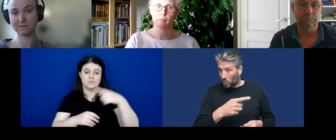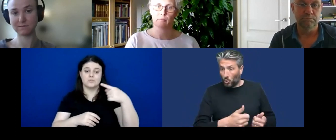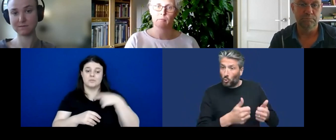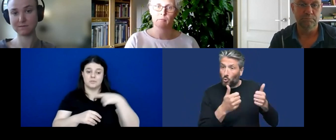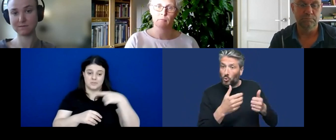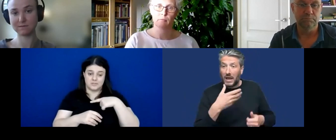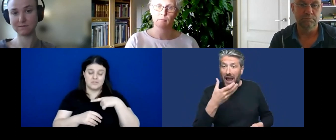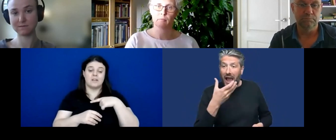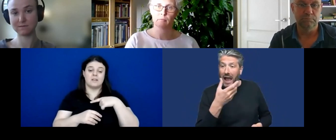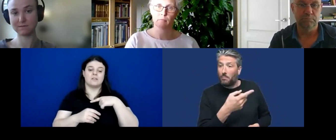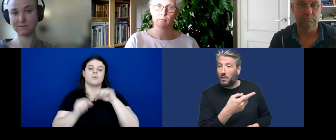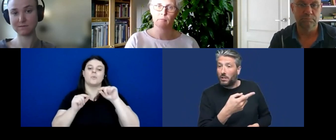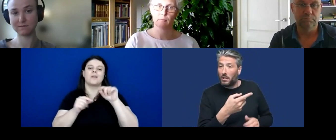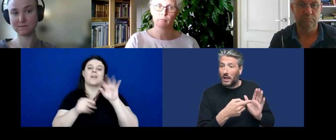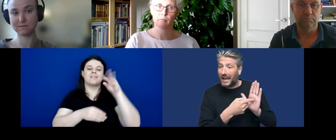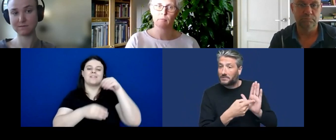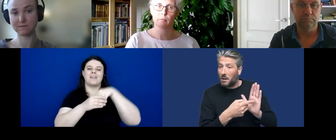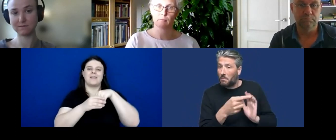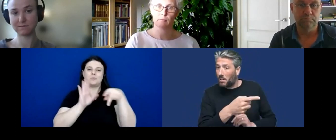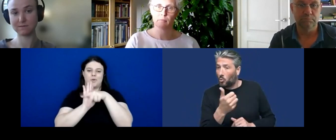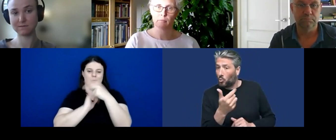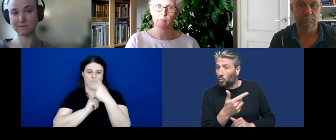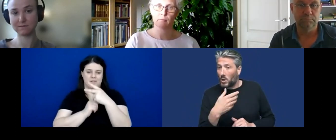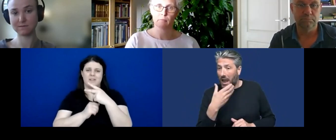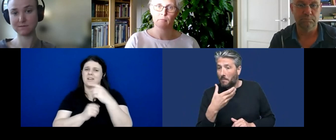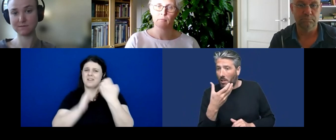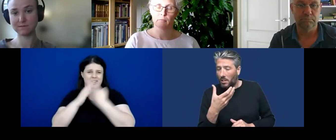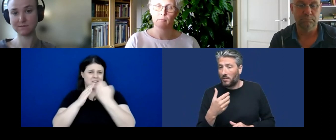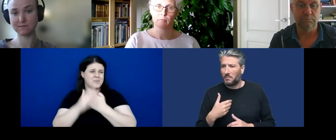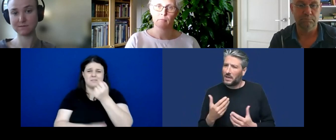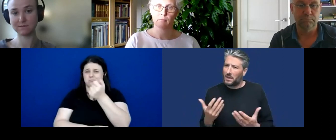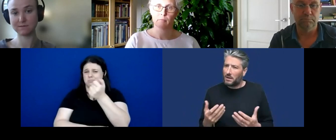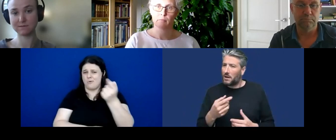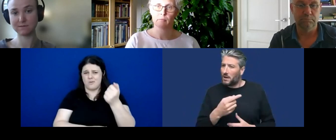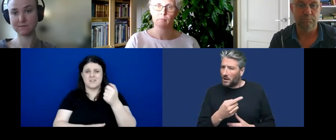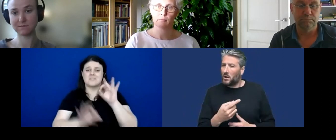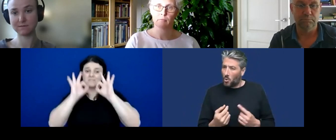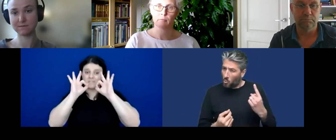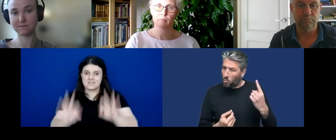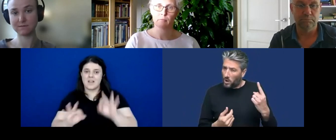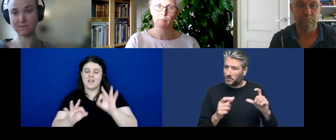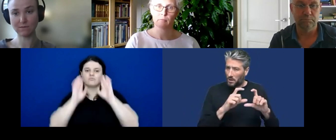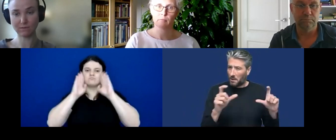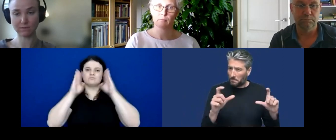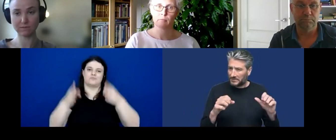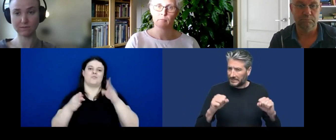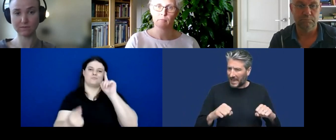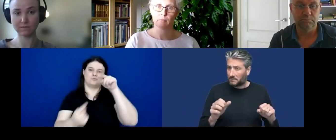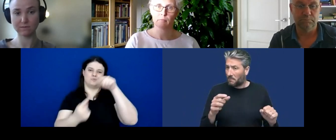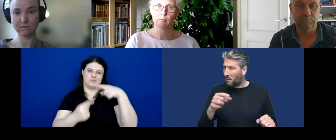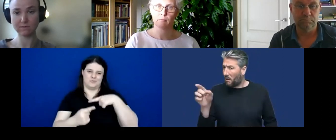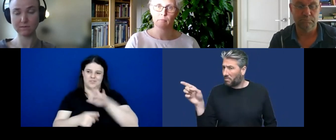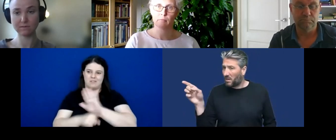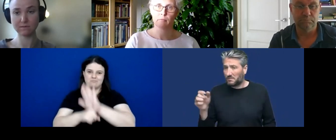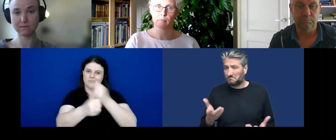an exception because very few companies really take it seriously. So how can